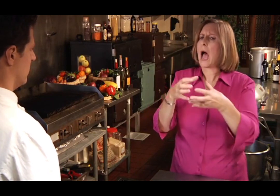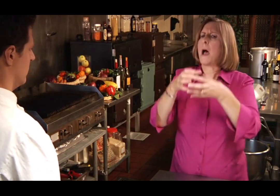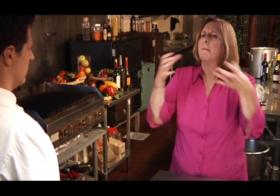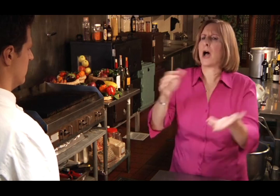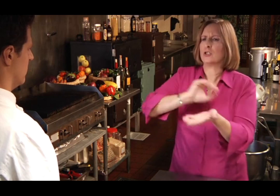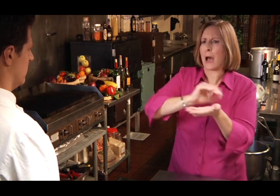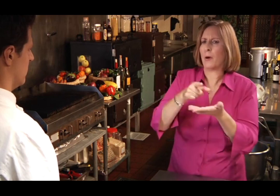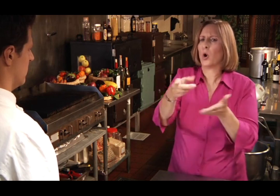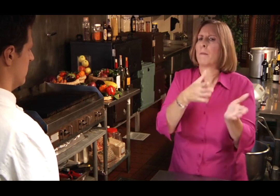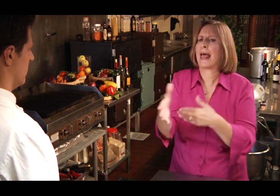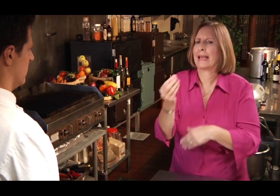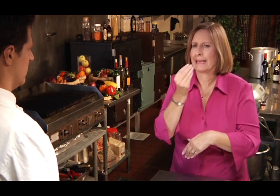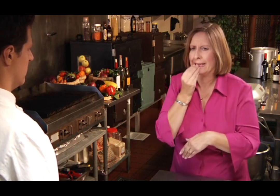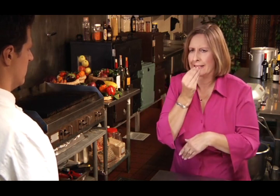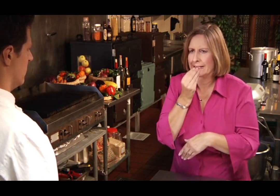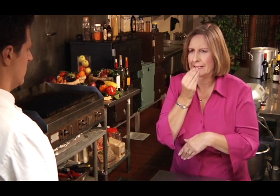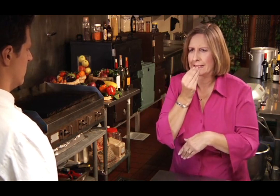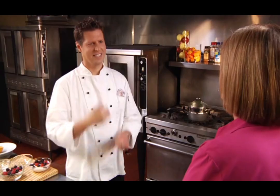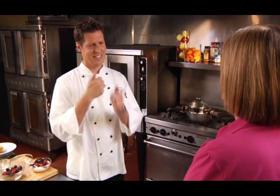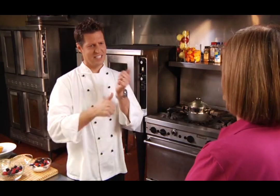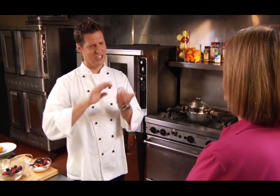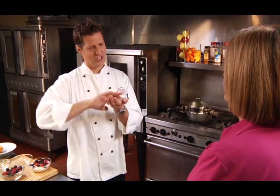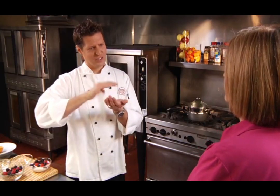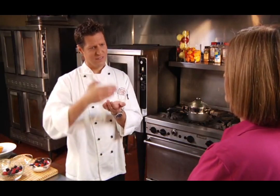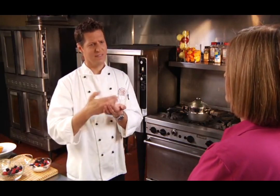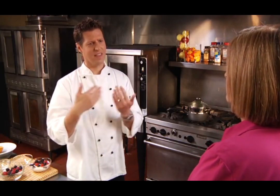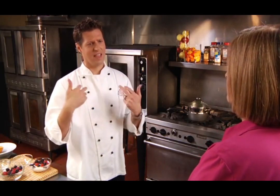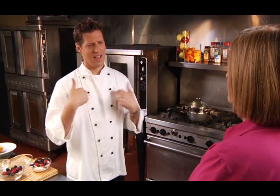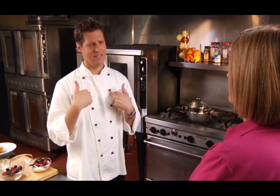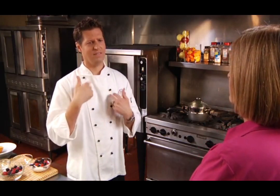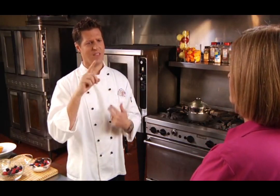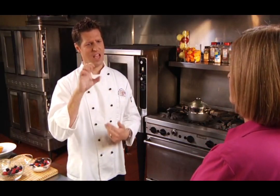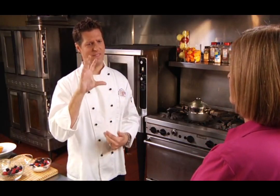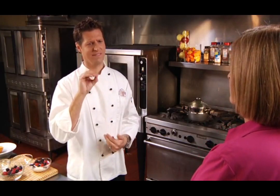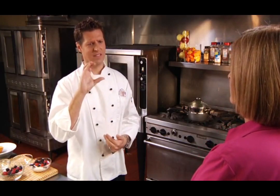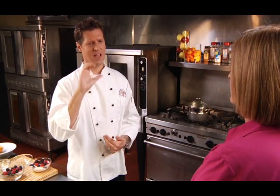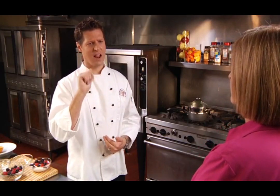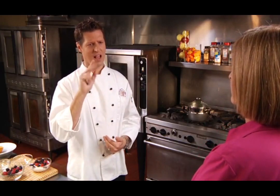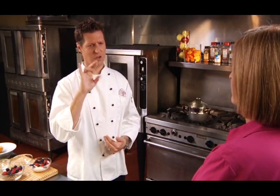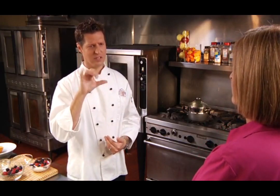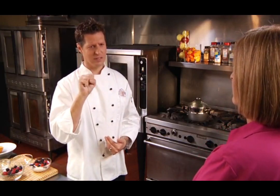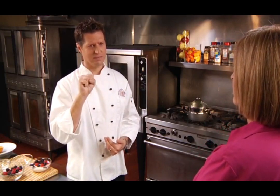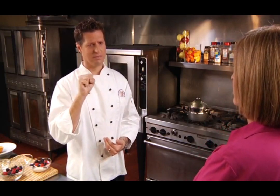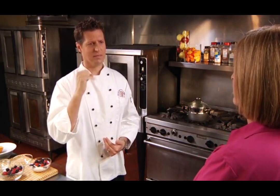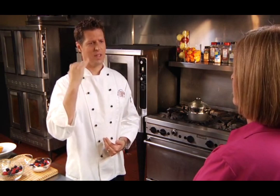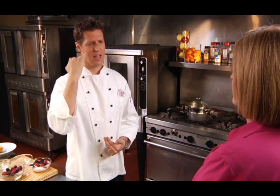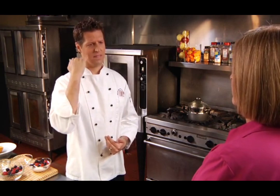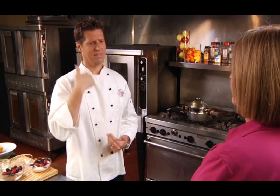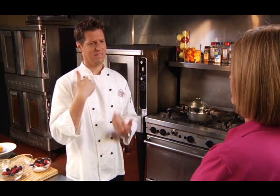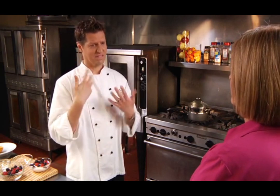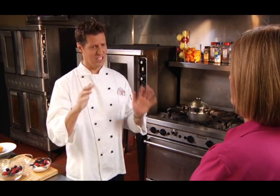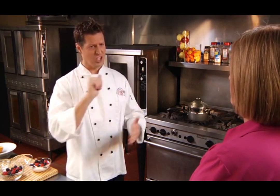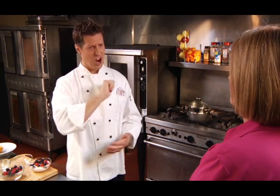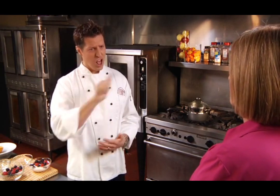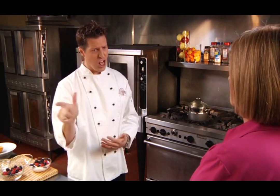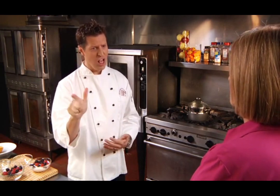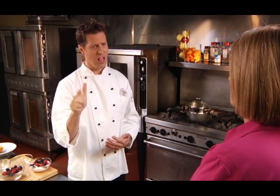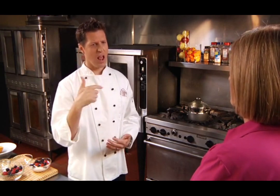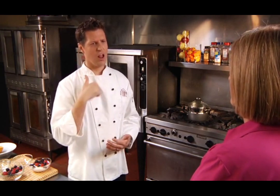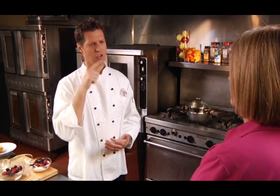in the amount you plan to eat? Each serving has 150 calories. If I finish the can, I will have eaten